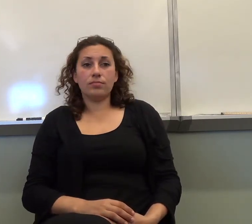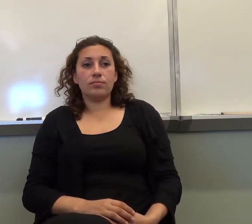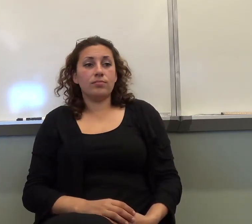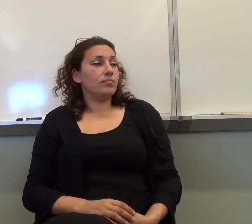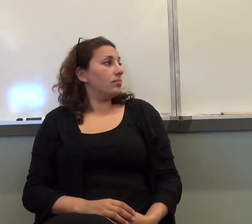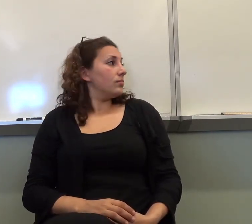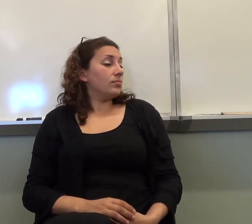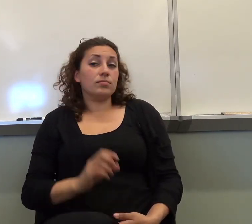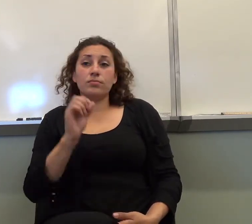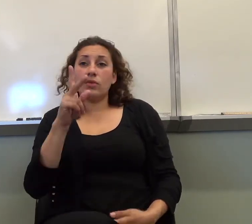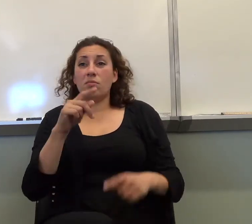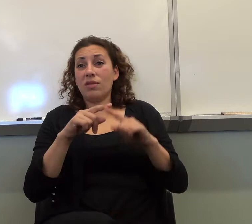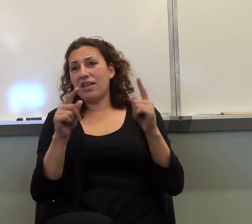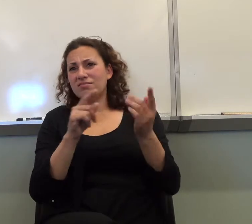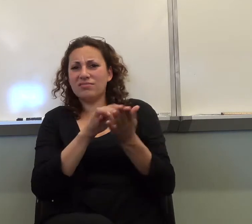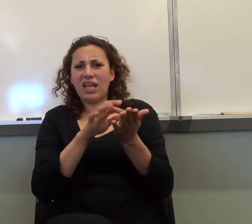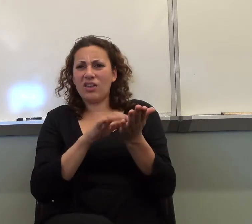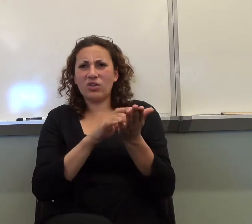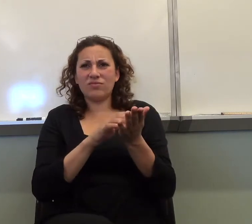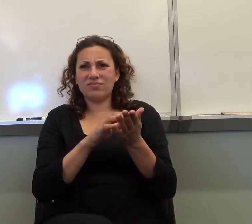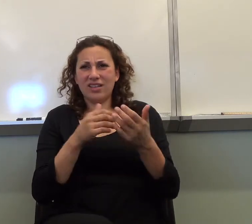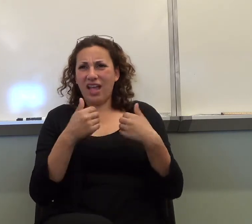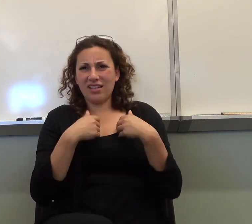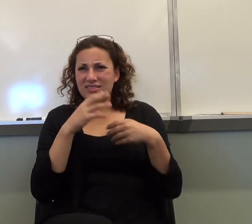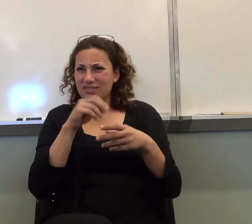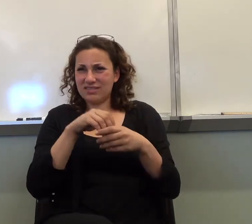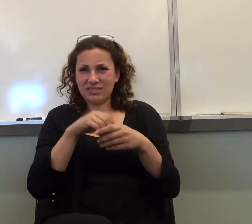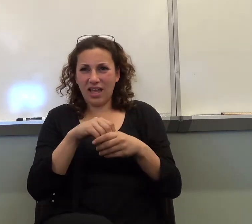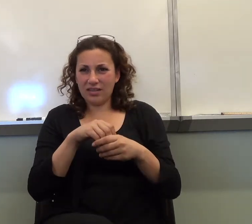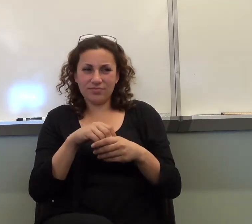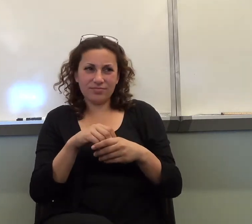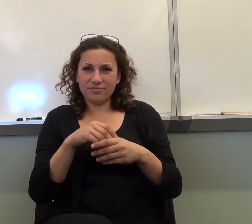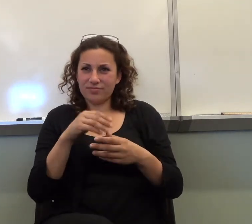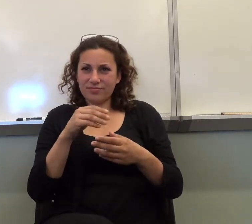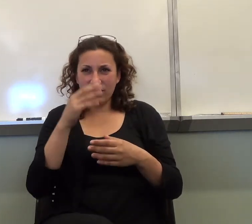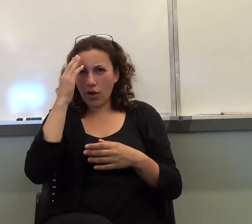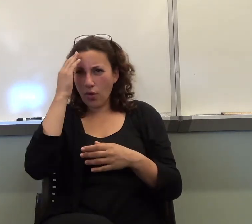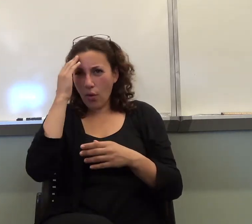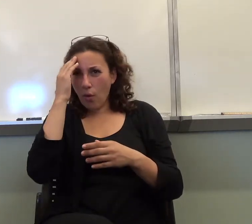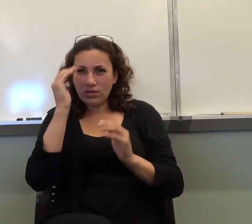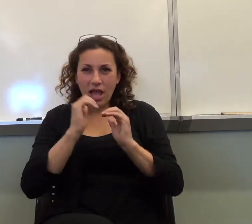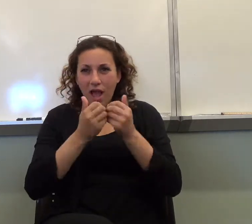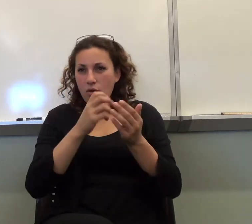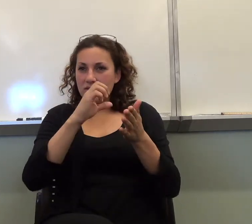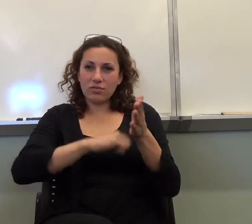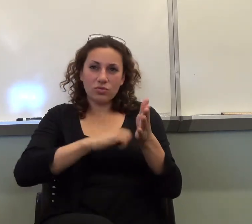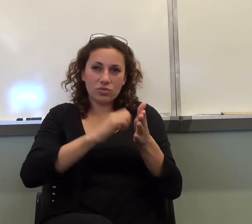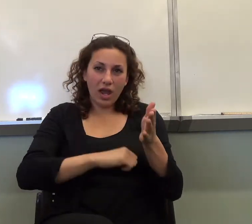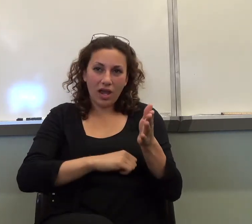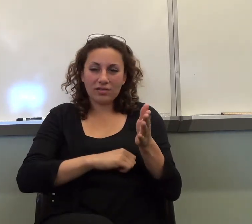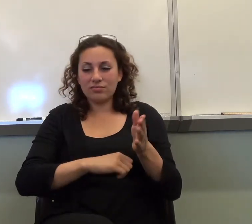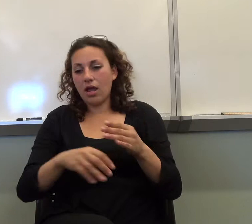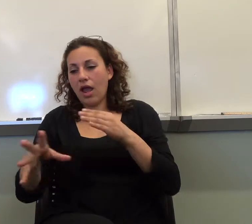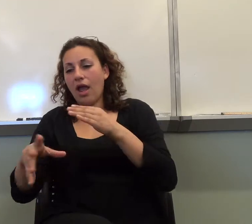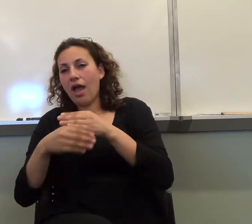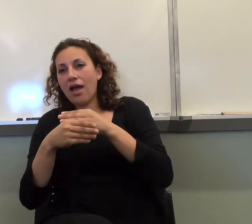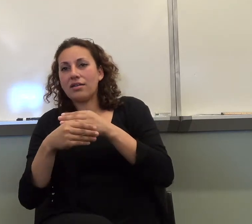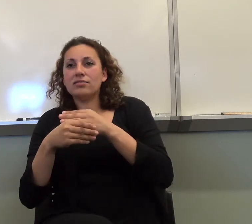But the calculator has all that built in. It knows about subtracting and adding negatives and positives. That's all built into it. You don't